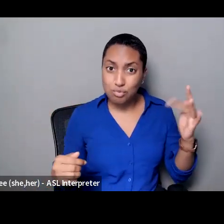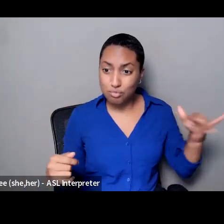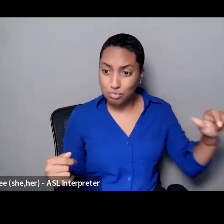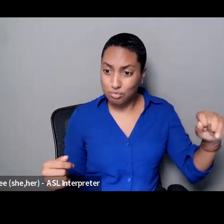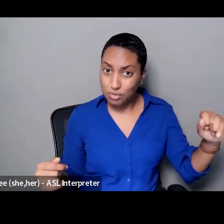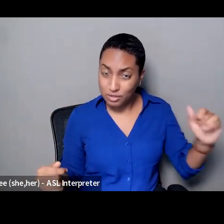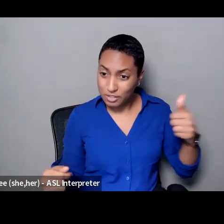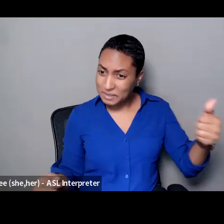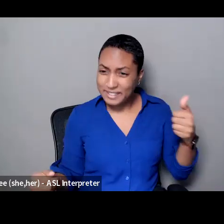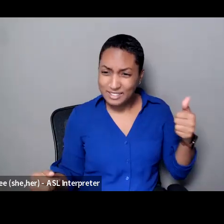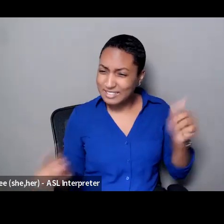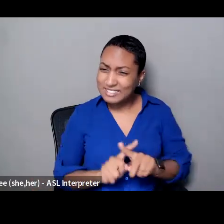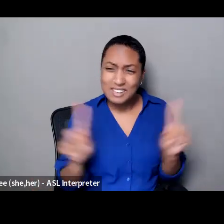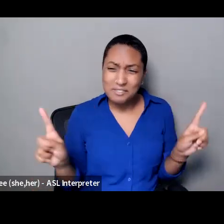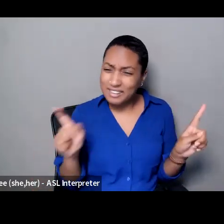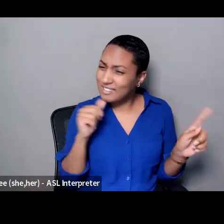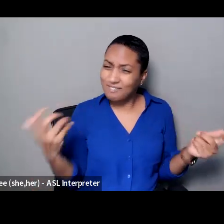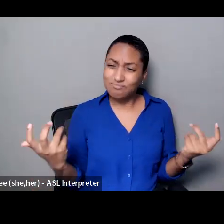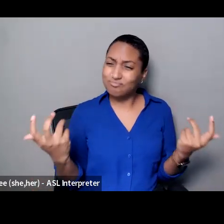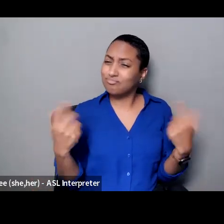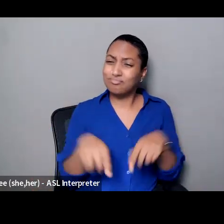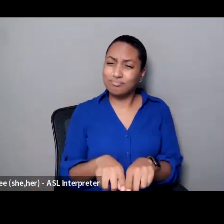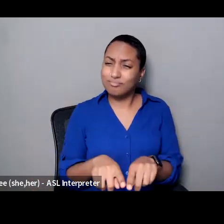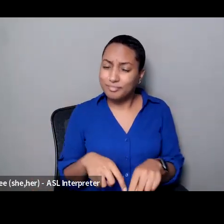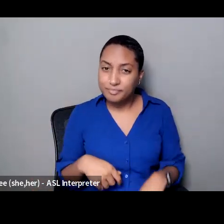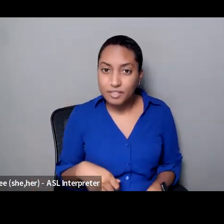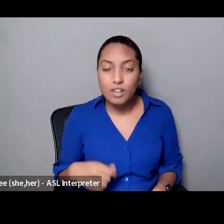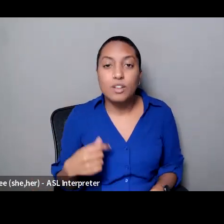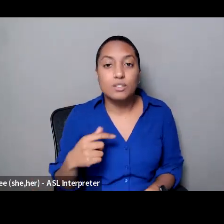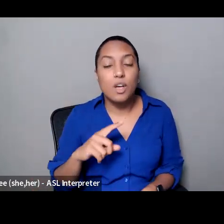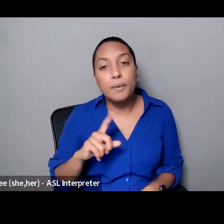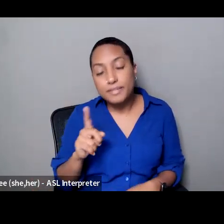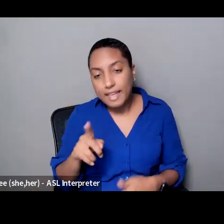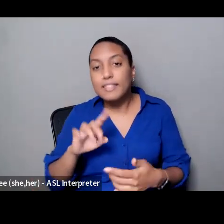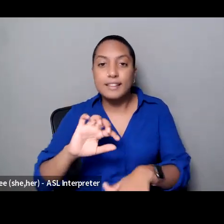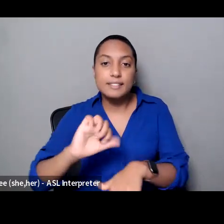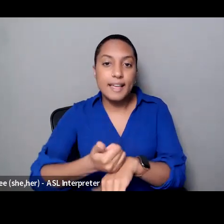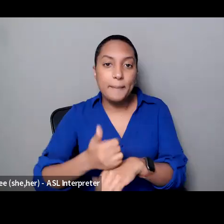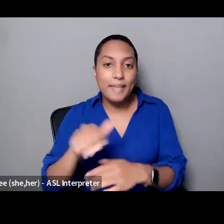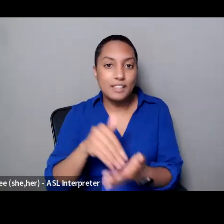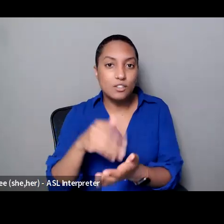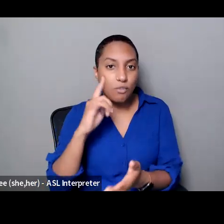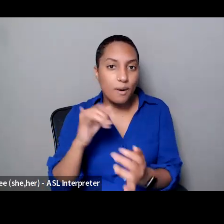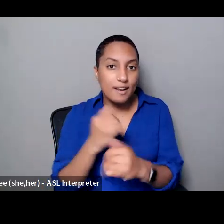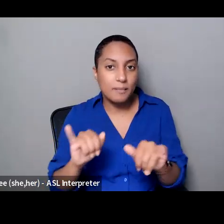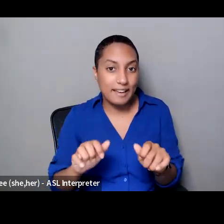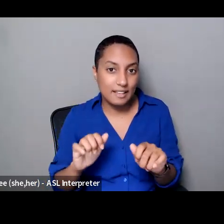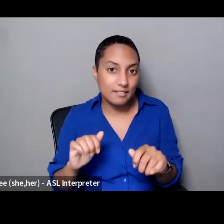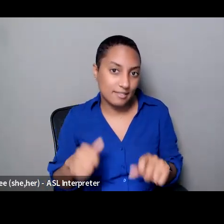Living also came about shortly. But part of what we wanted to make sure happened was